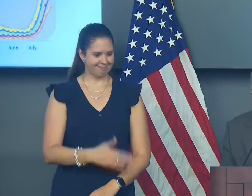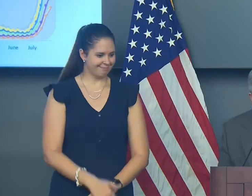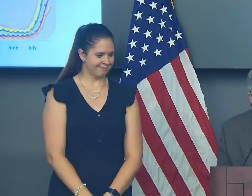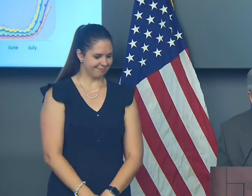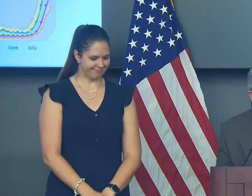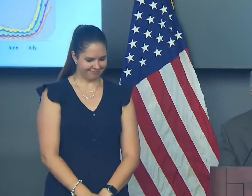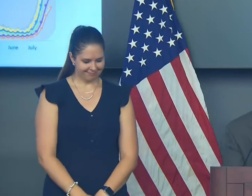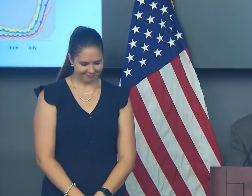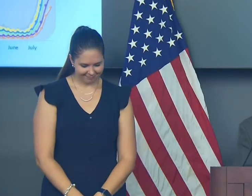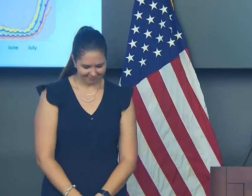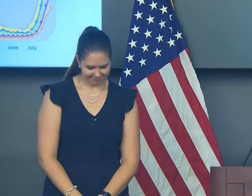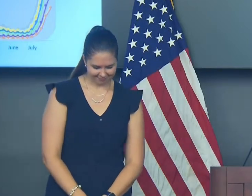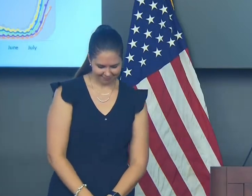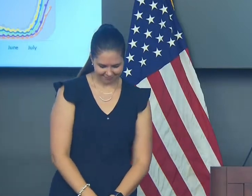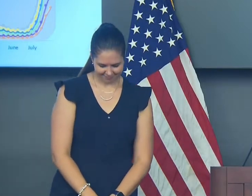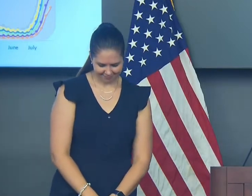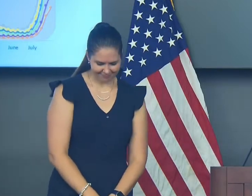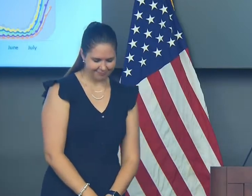Thank you, Governor.